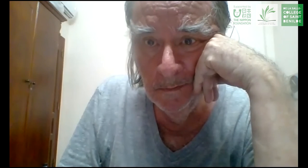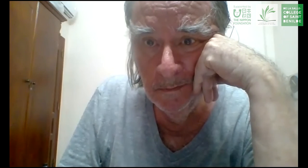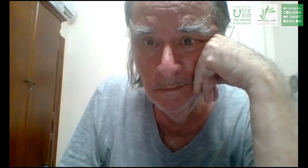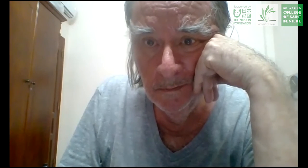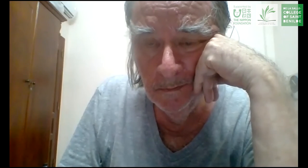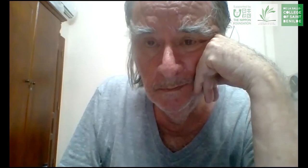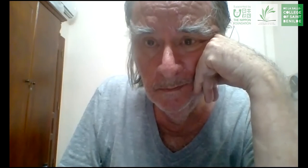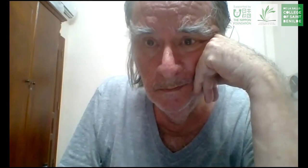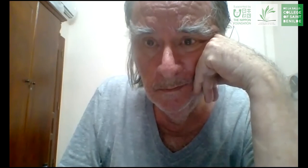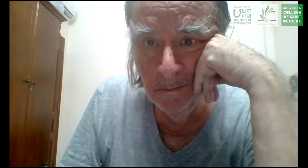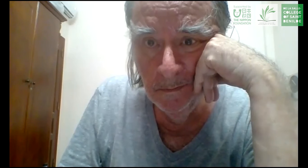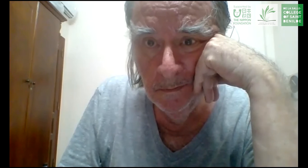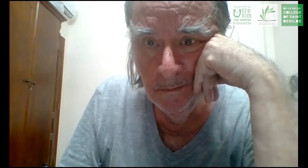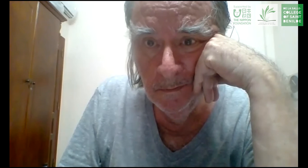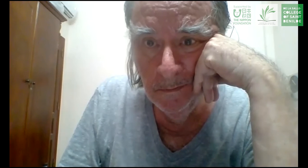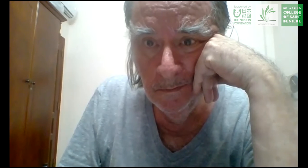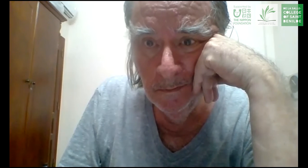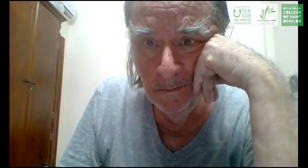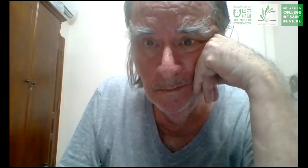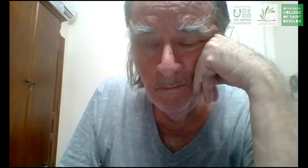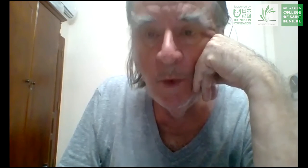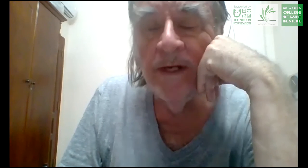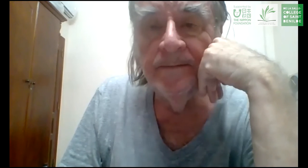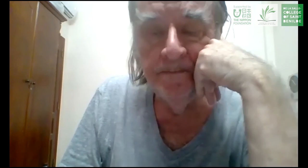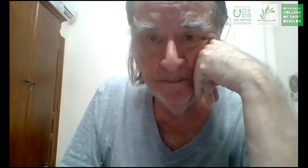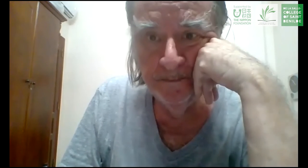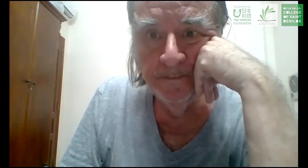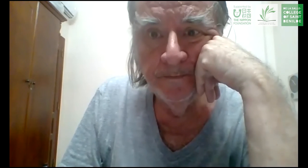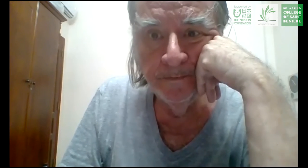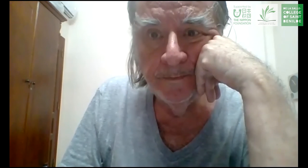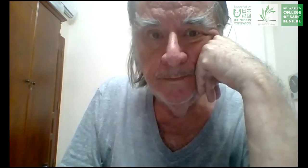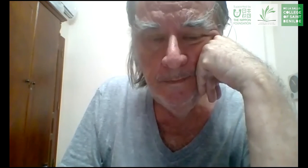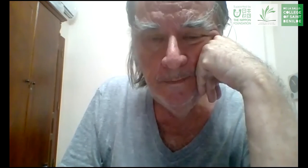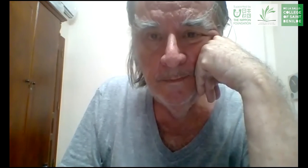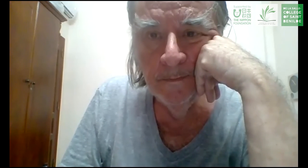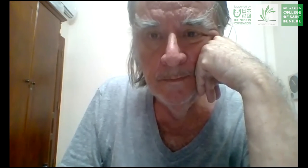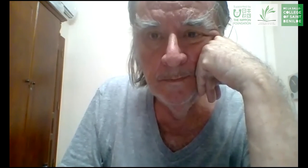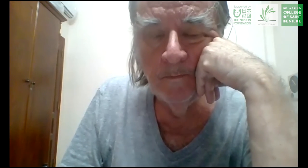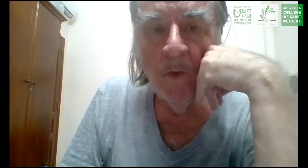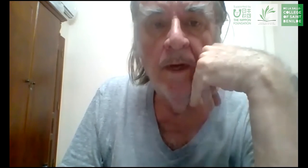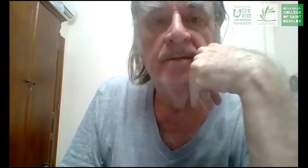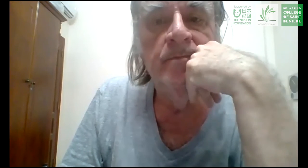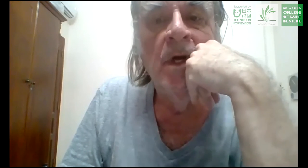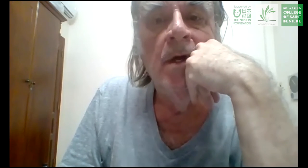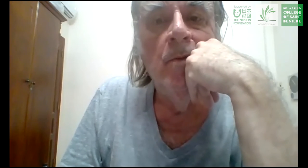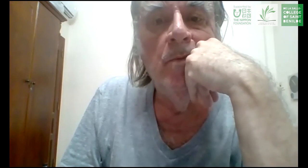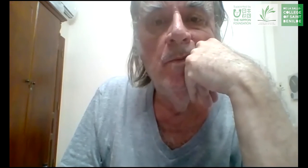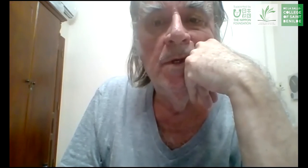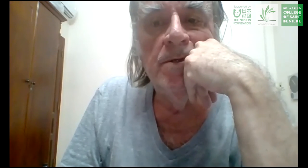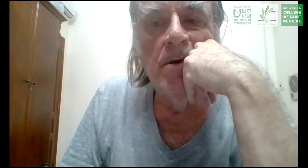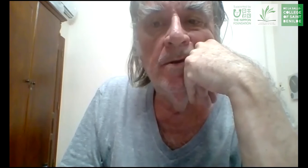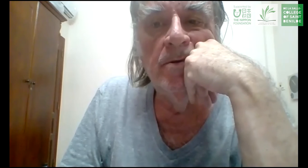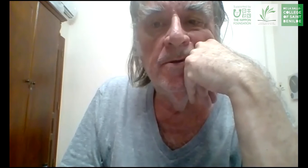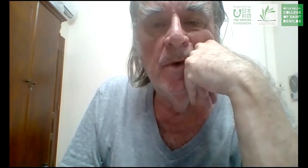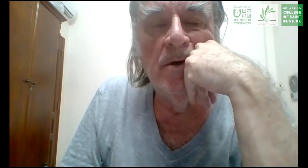we haven't done the symbols yet. Okay. Haven't placed the symbols yet. Okay. They've already arranged.